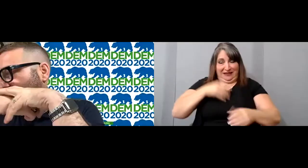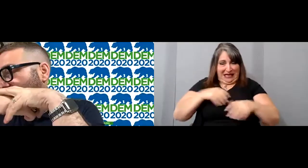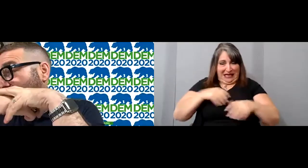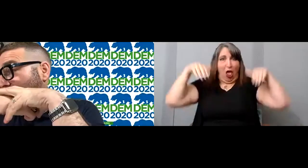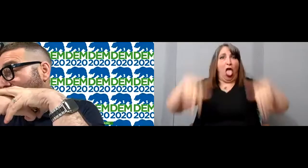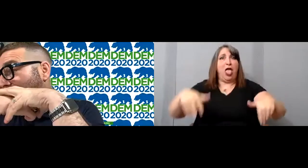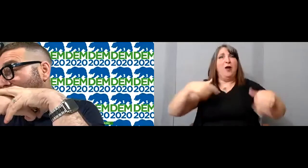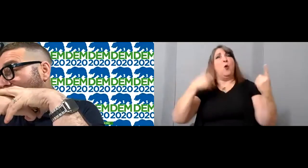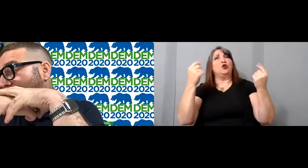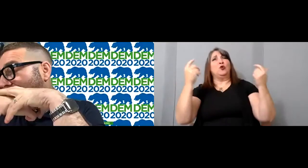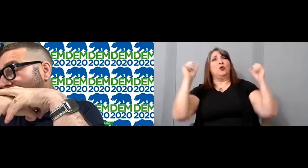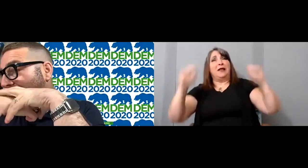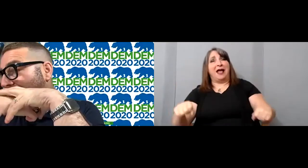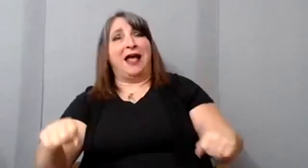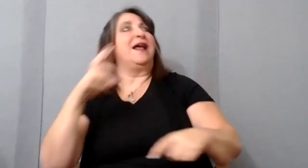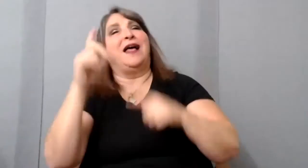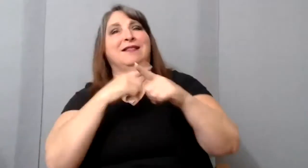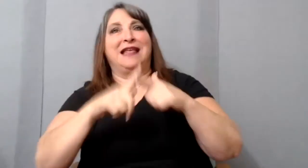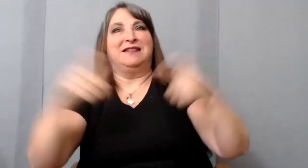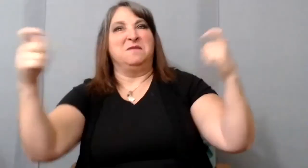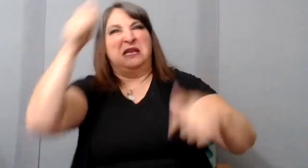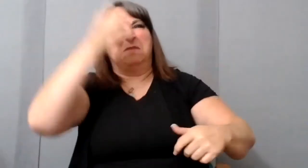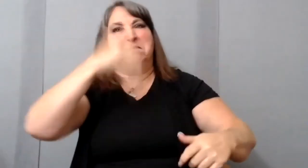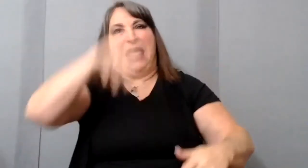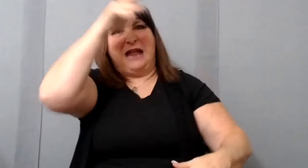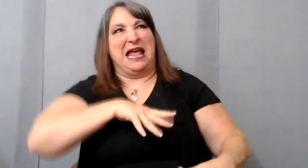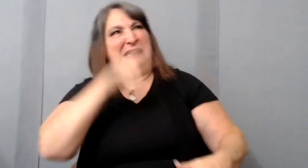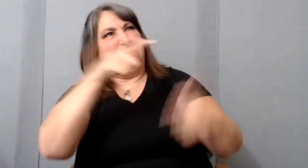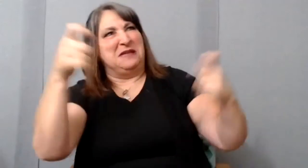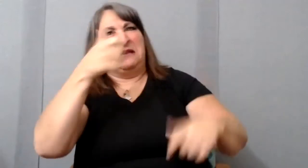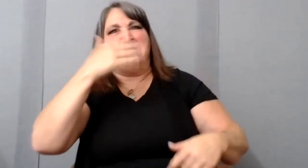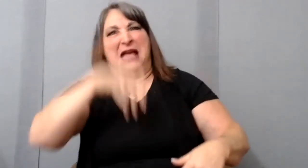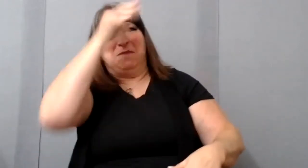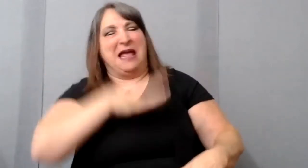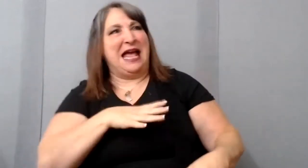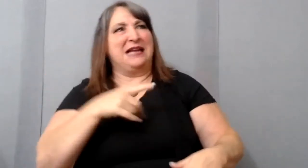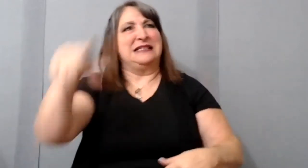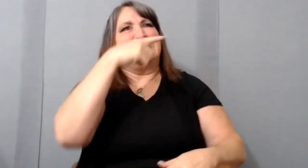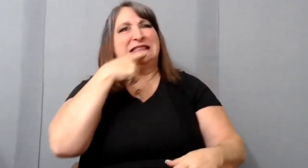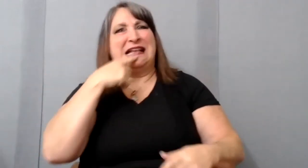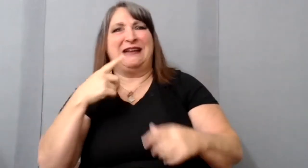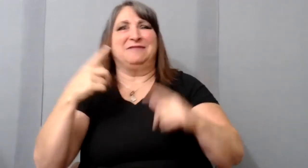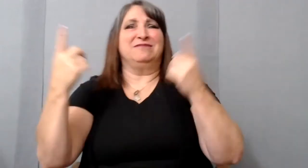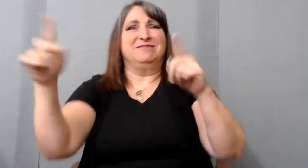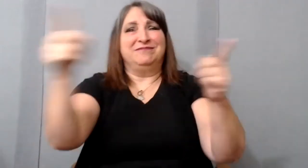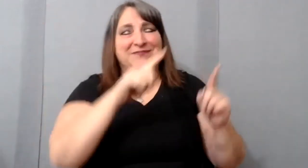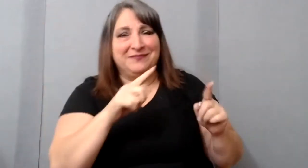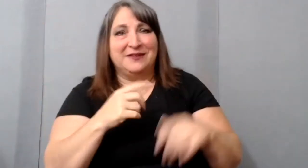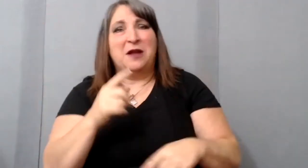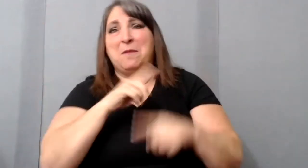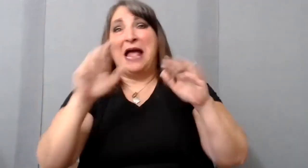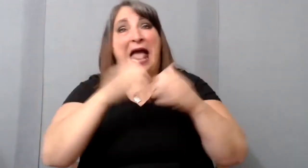could do. And the big bad man and his big bad clan, their hands are stained with red. Oh, how